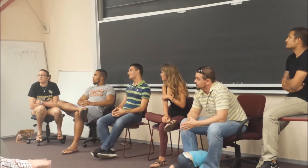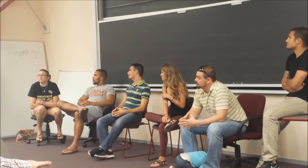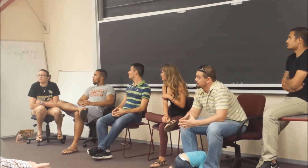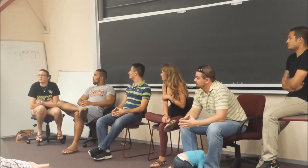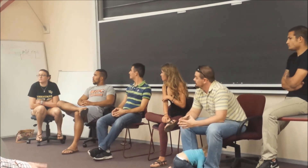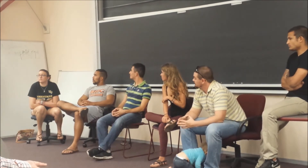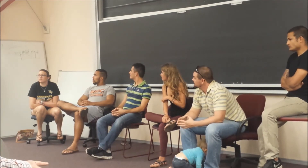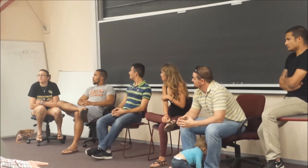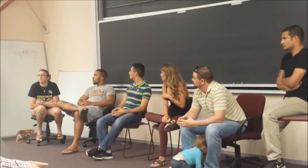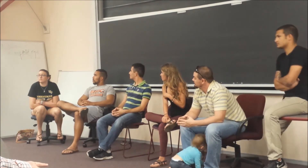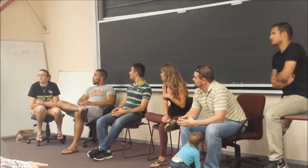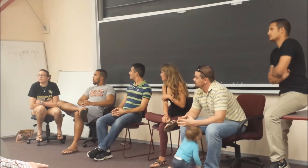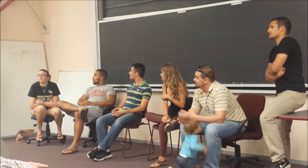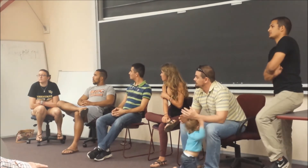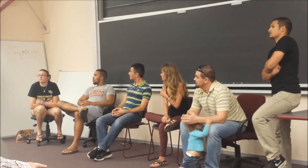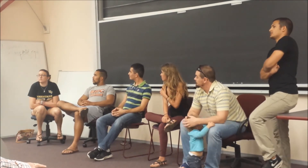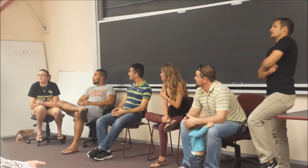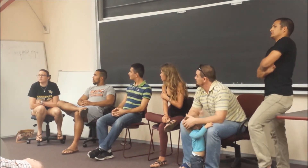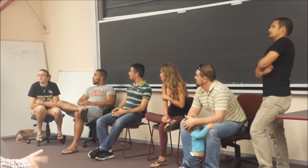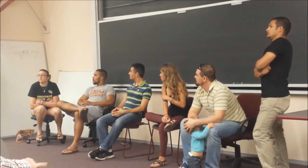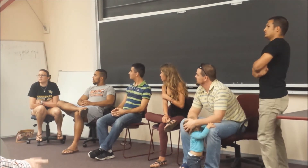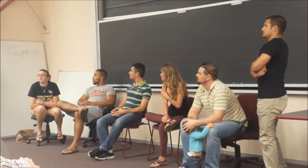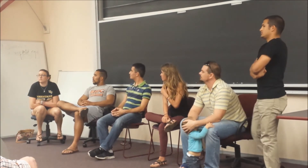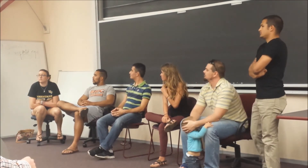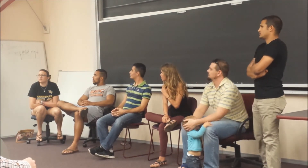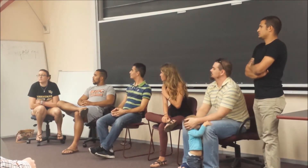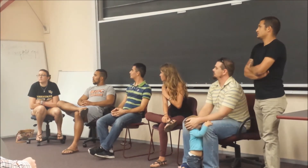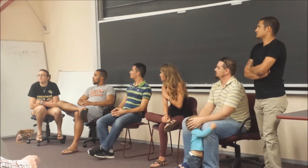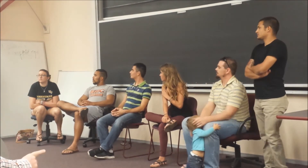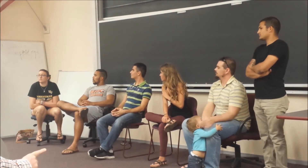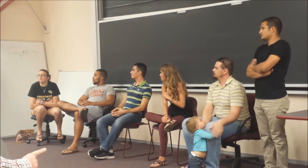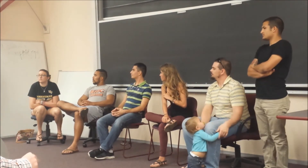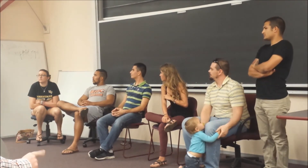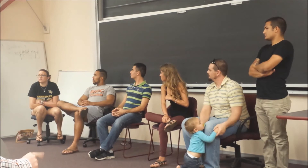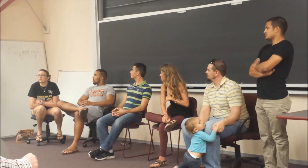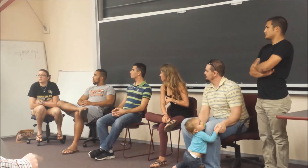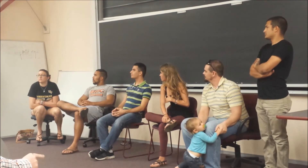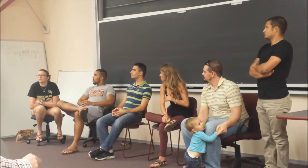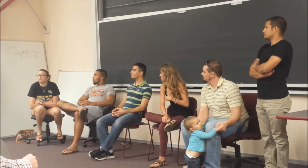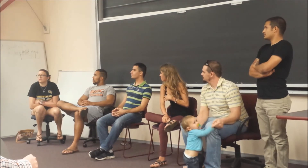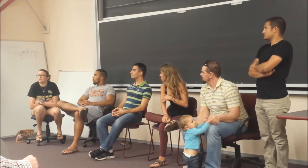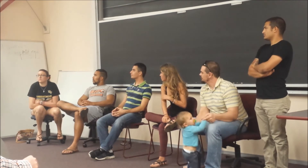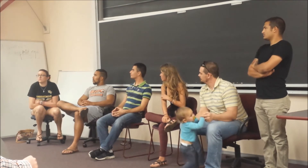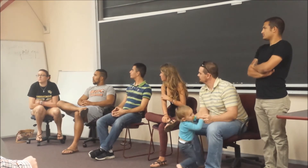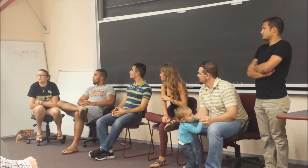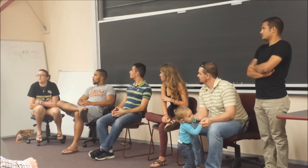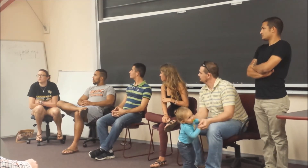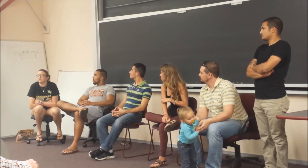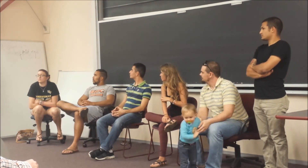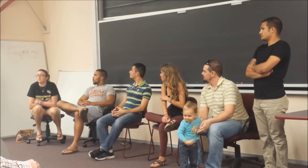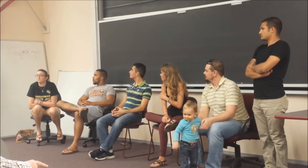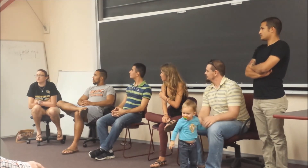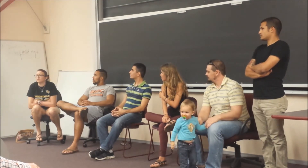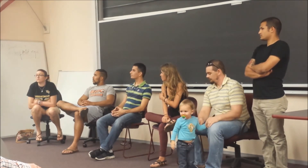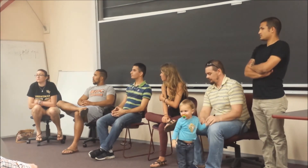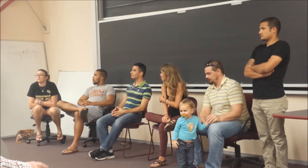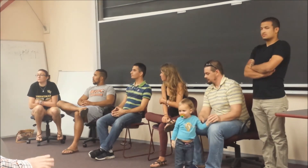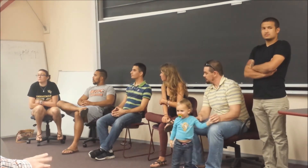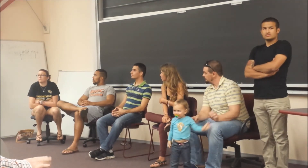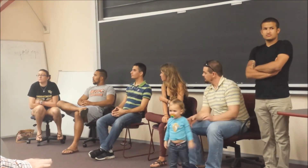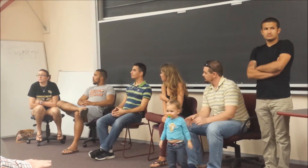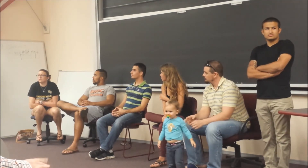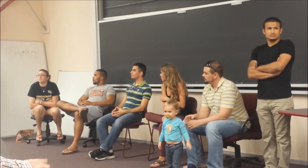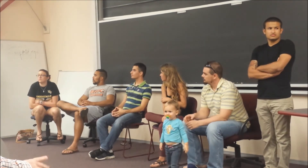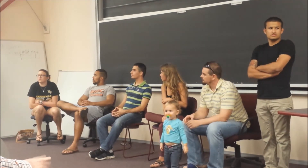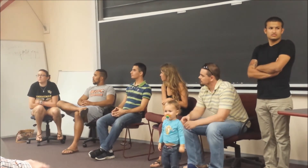hear. Well, it's not that easy either. And to see other folks who have